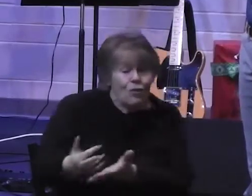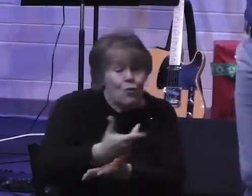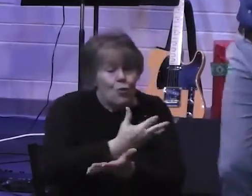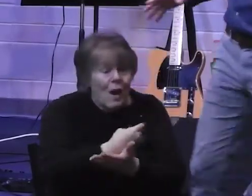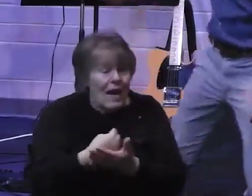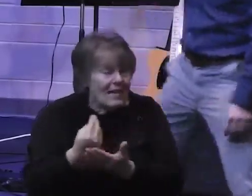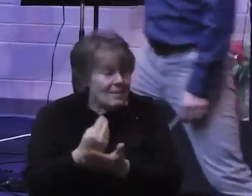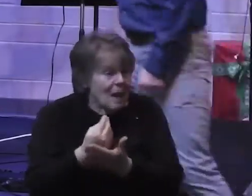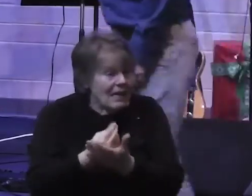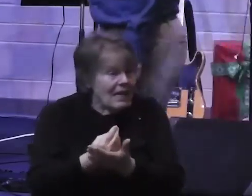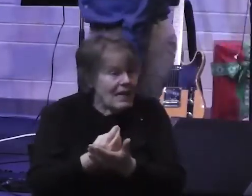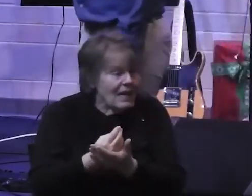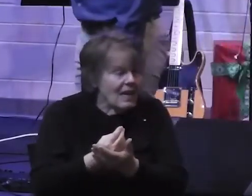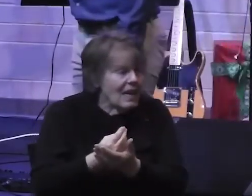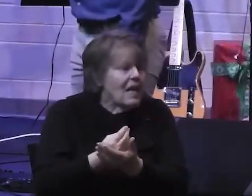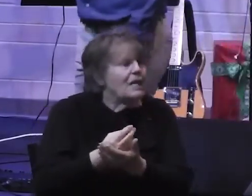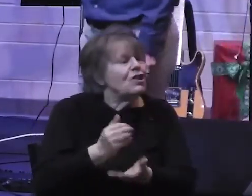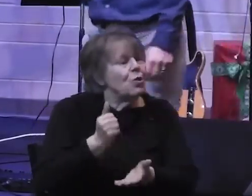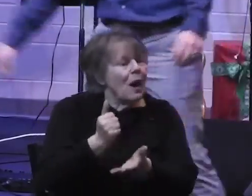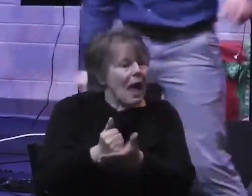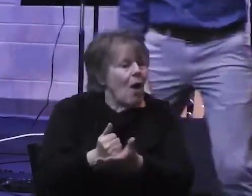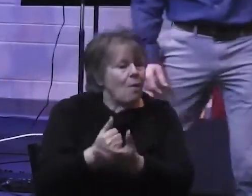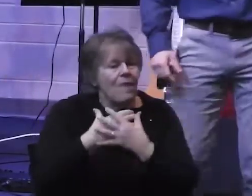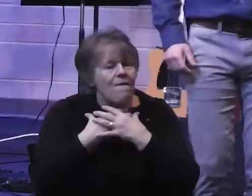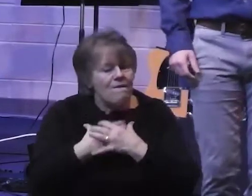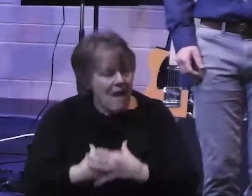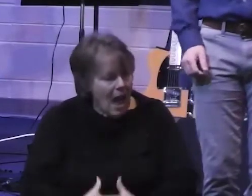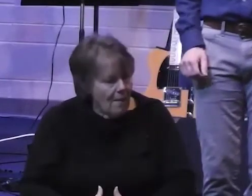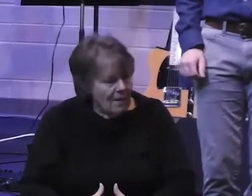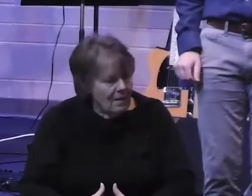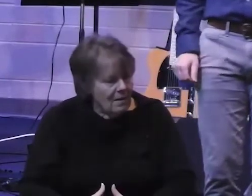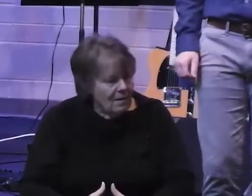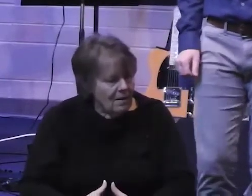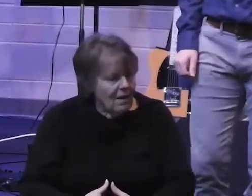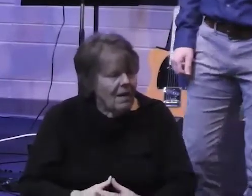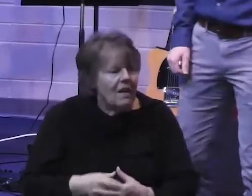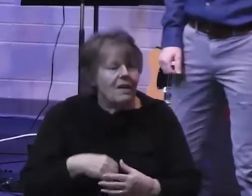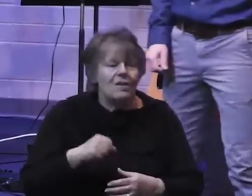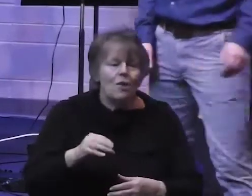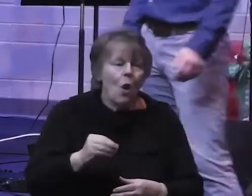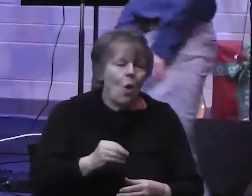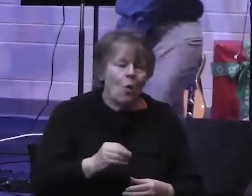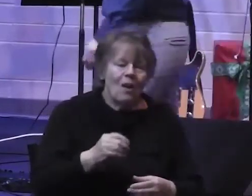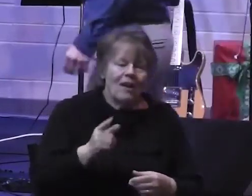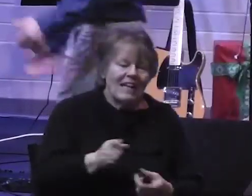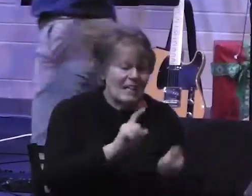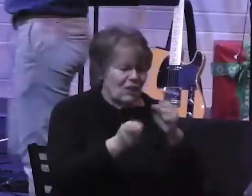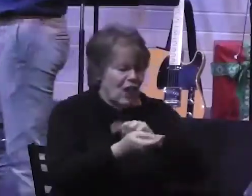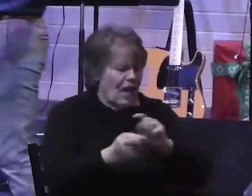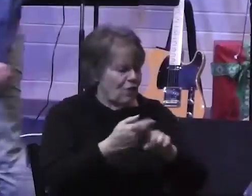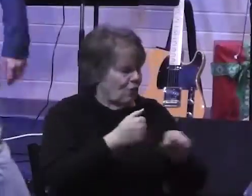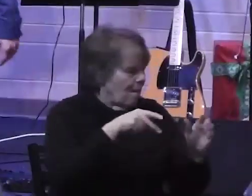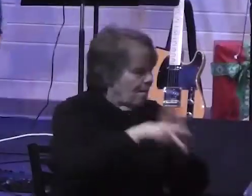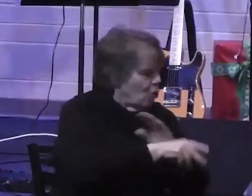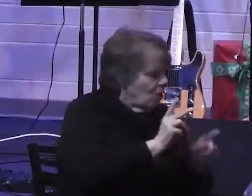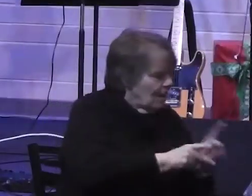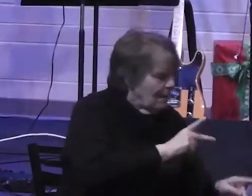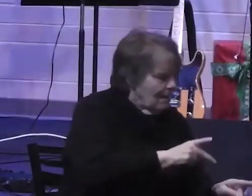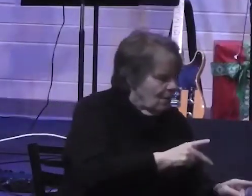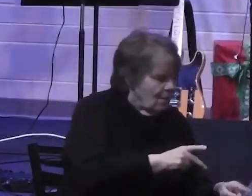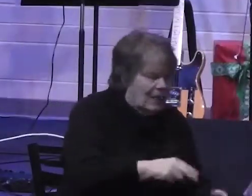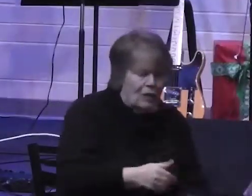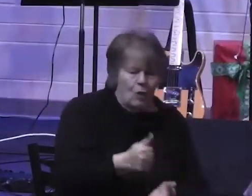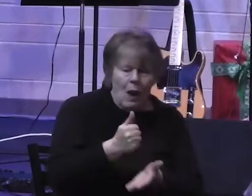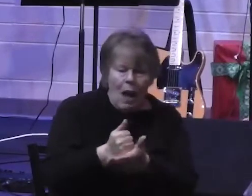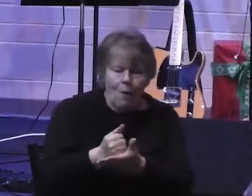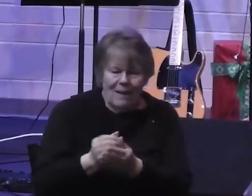happening back in Jerusalem. He went from murdering people to feeding hungry people. And here's one of the things